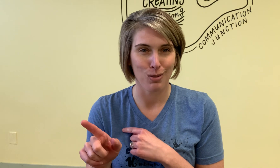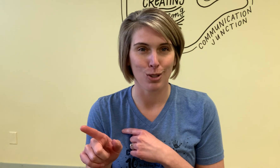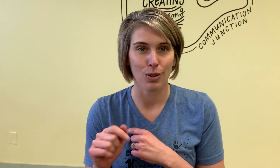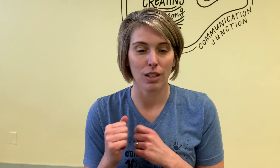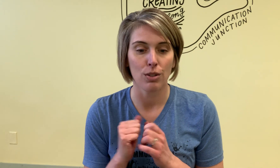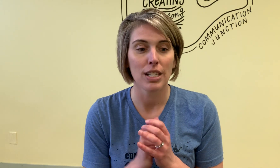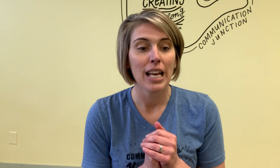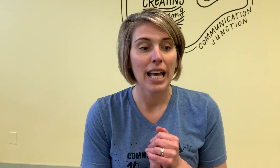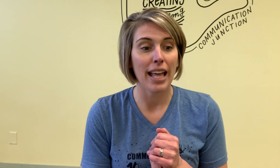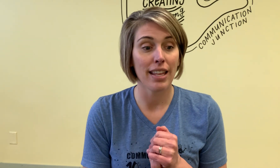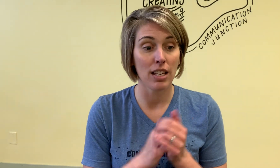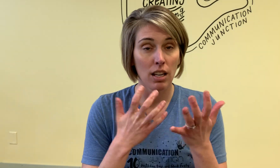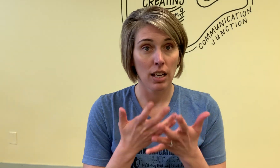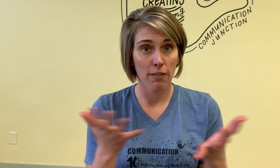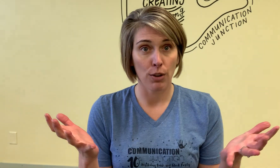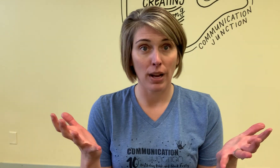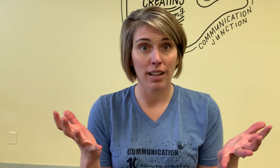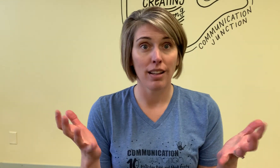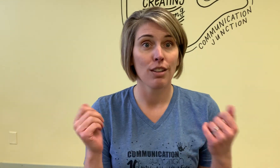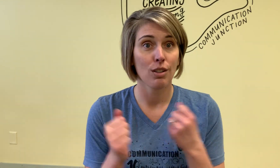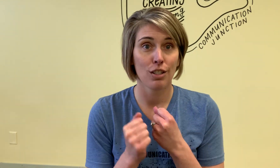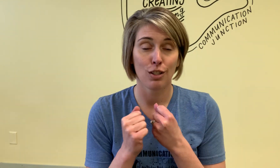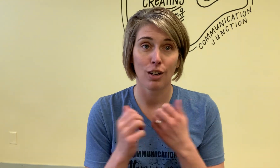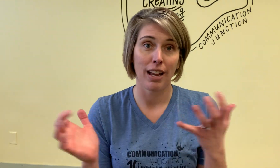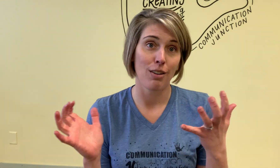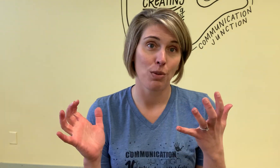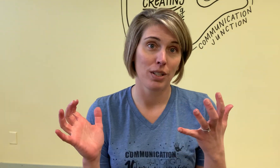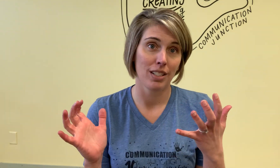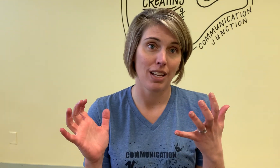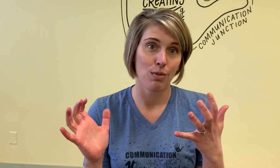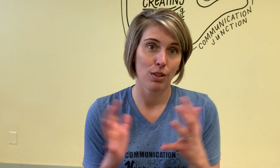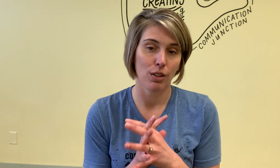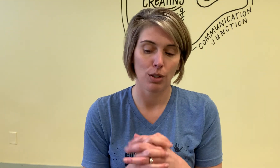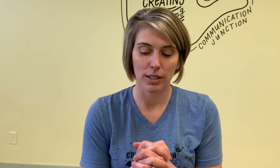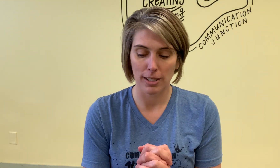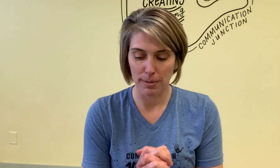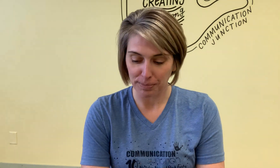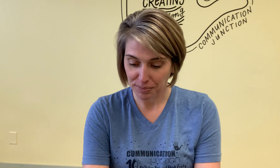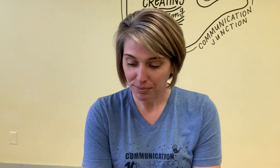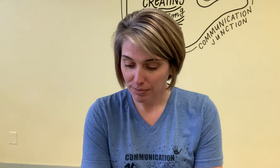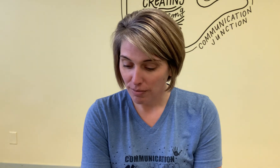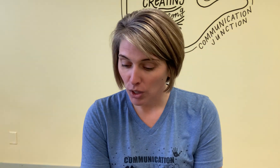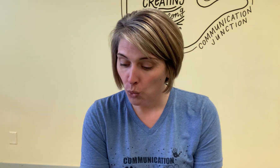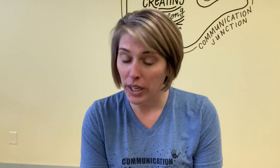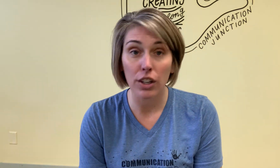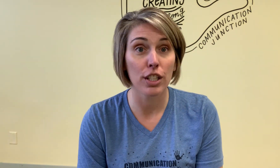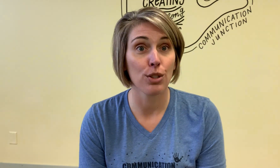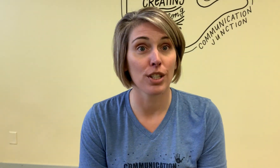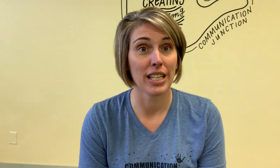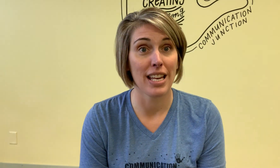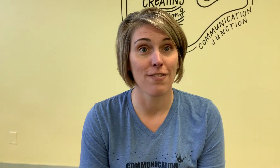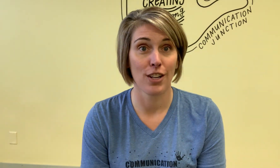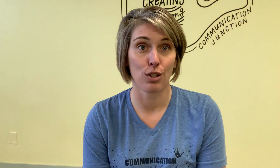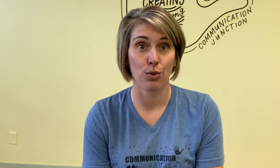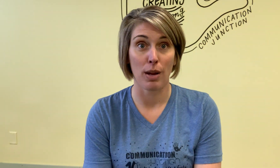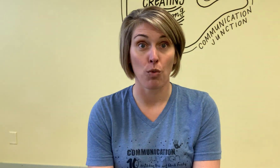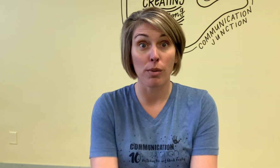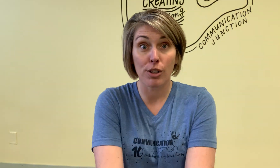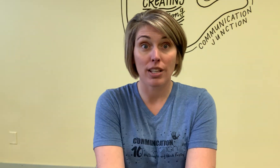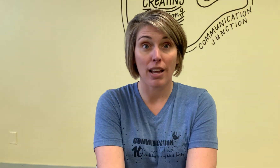doing those. And then if you're ready, you can just start counting 1 to 10 with your little ones. We are going to do our 10 fingers rhyme one more time